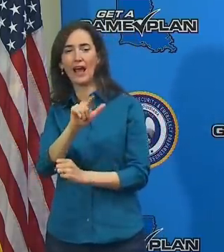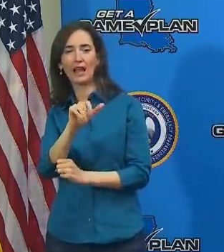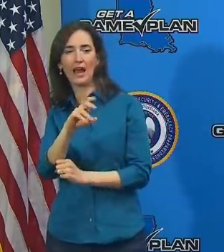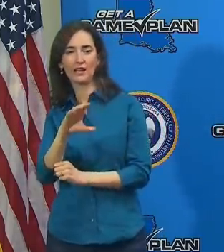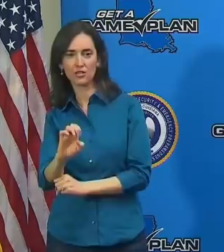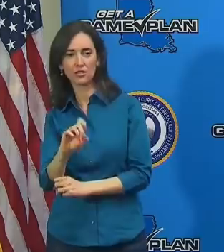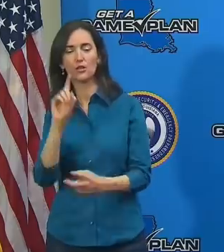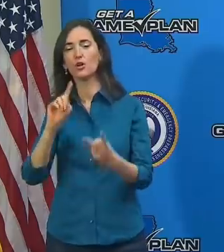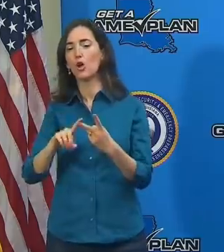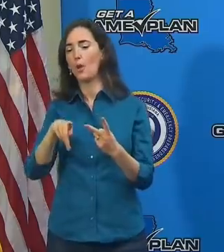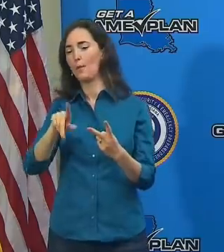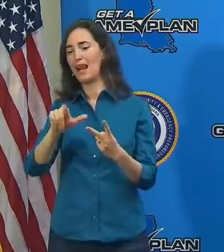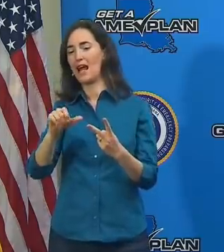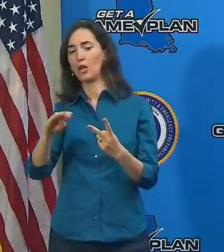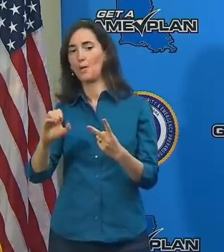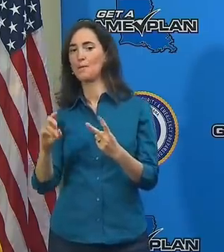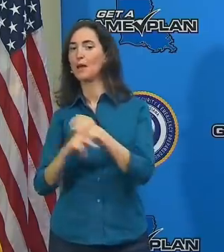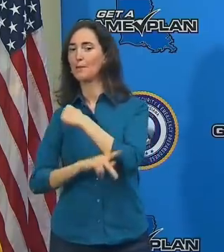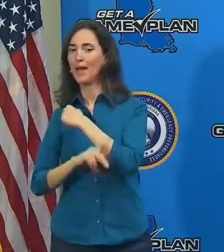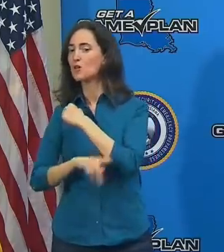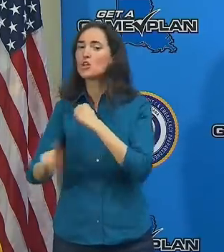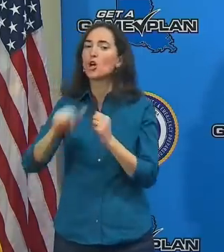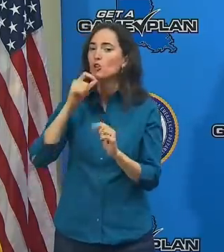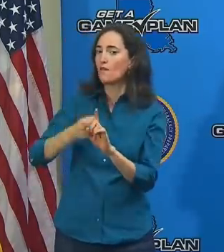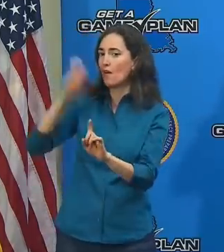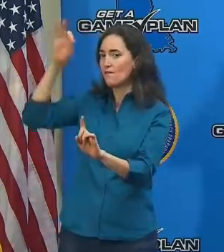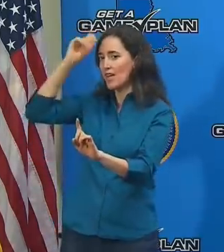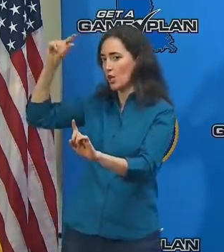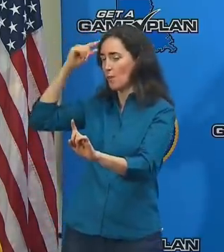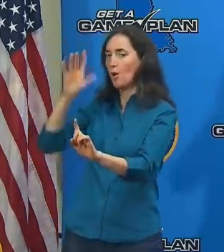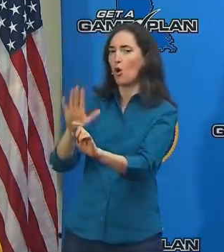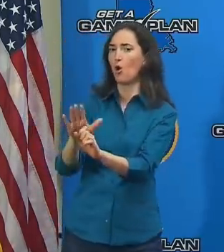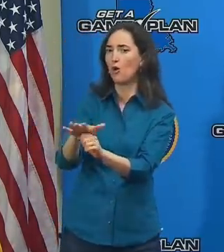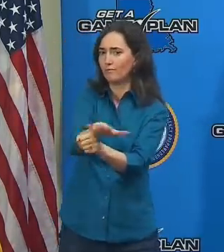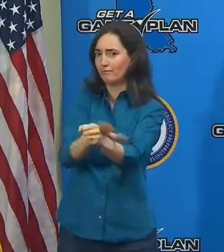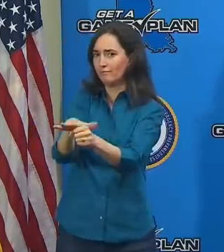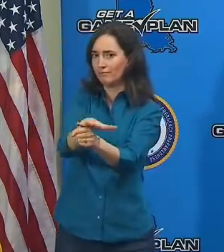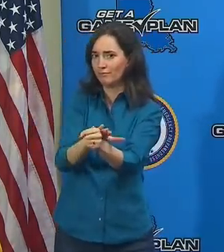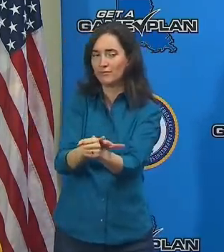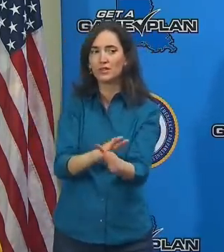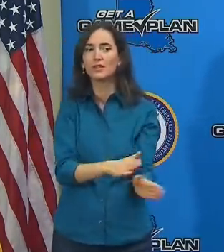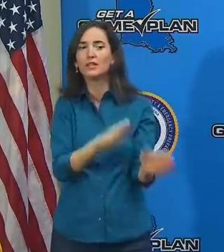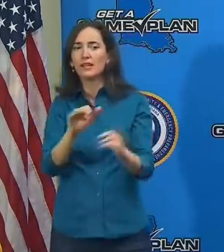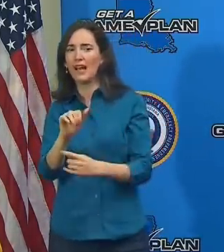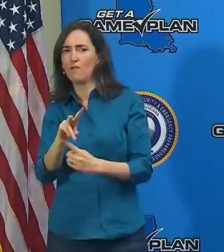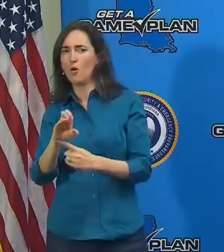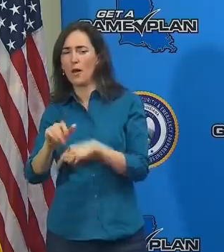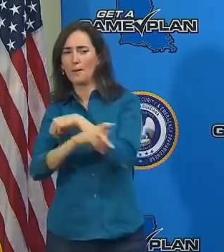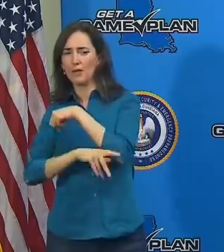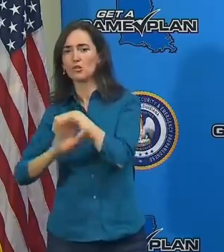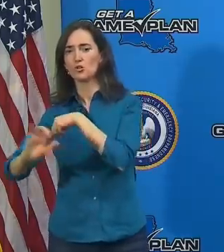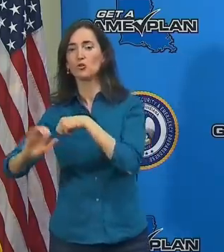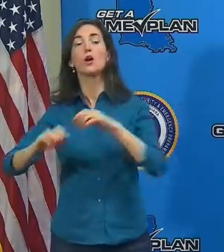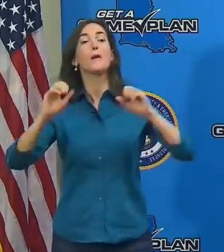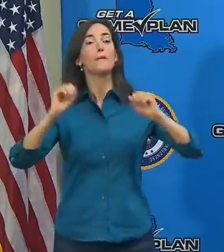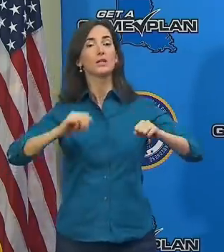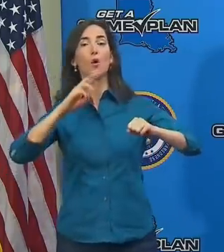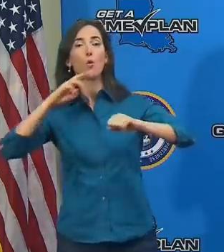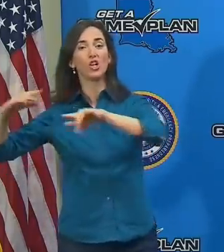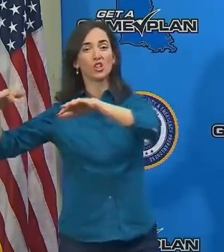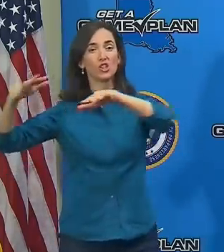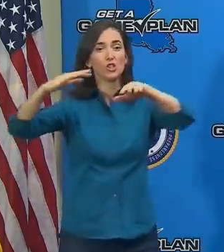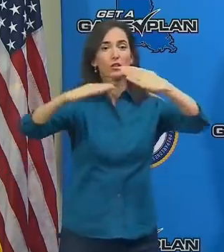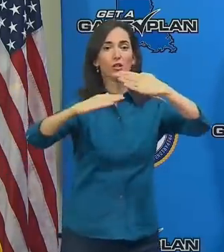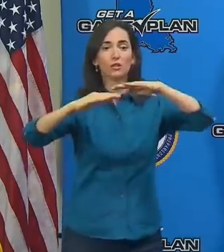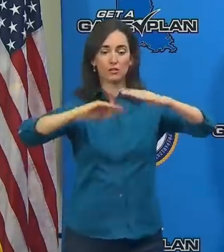and non-federal levees in Lower St. Bernard Parish as well. And obviously, overtopping is concerning,